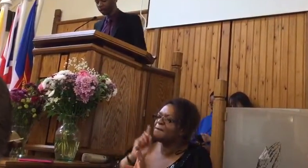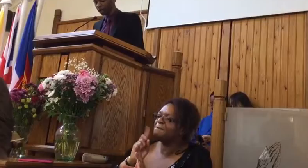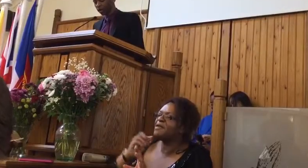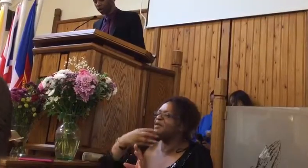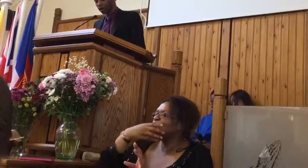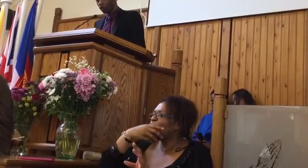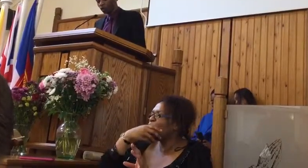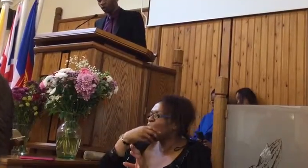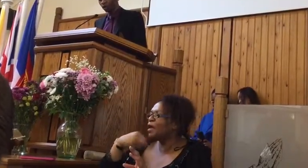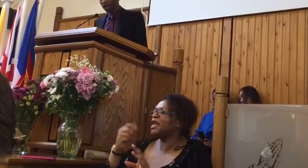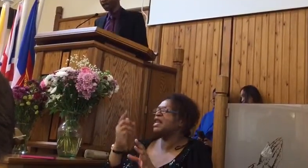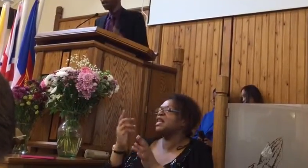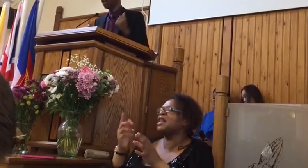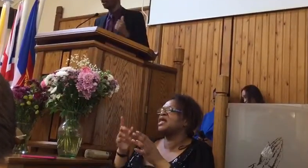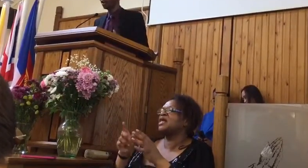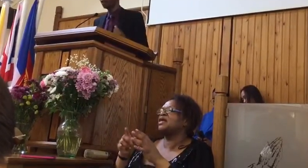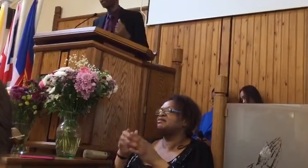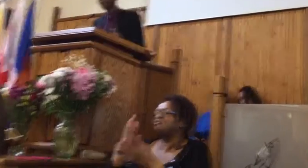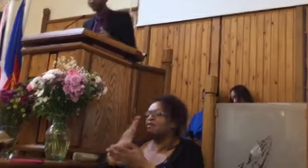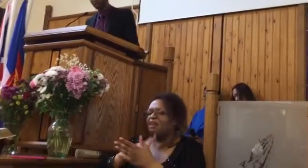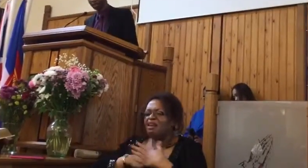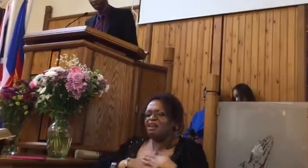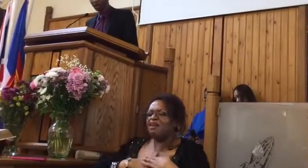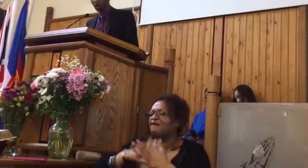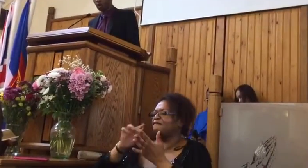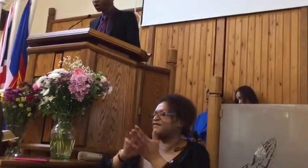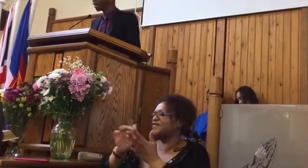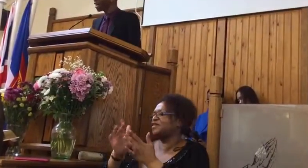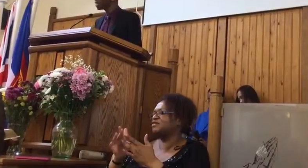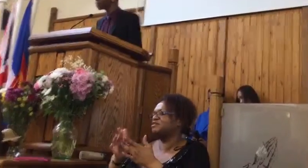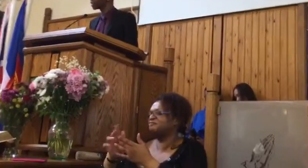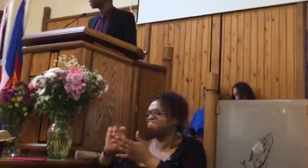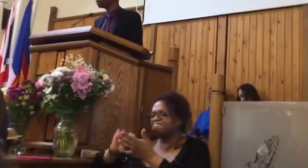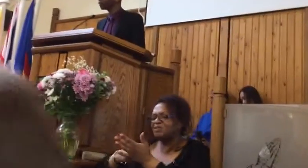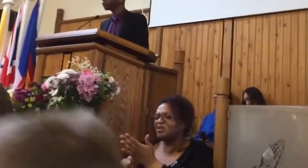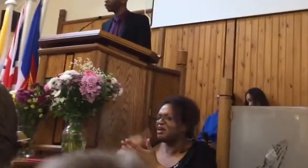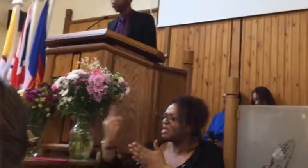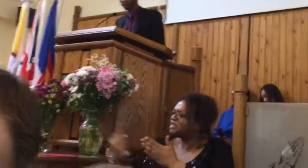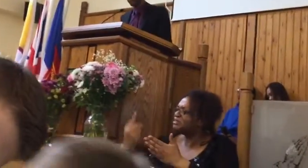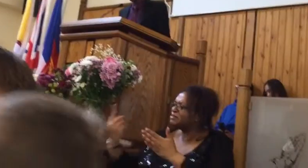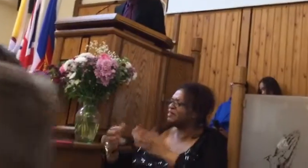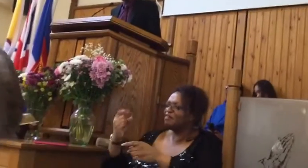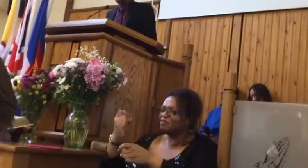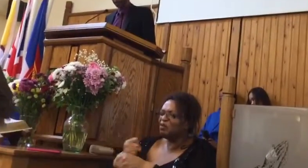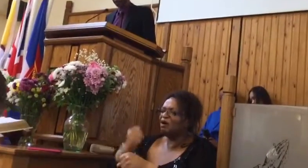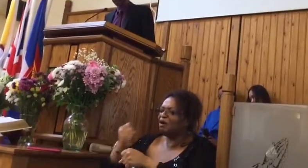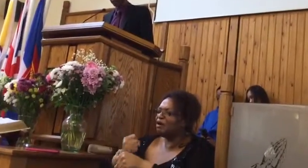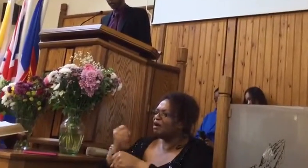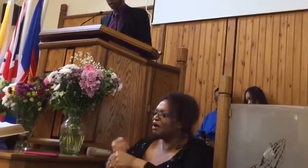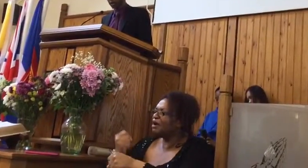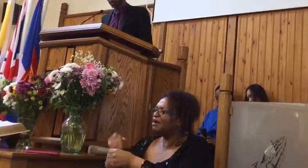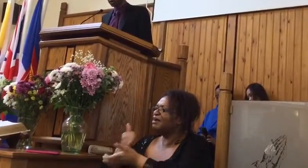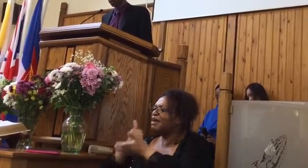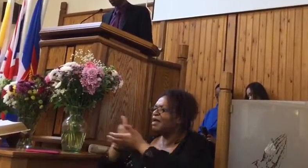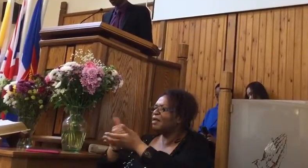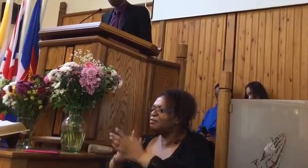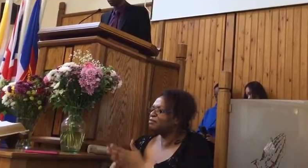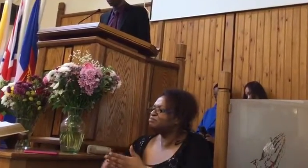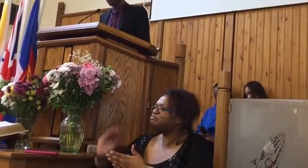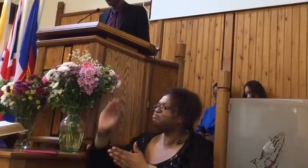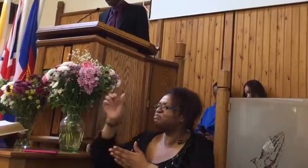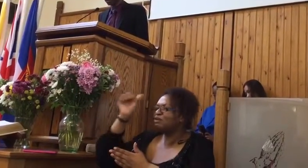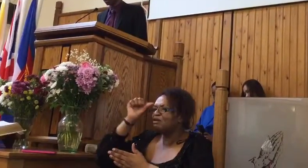women who really love Jesus organize themselves as workers, not only